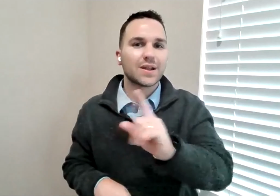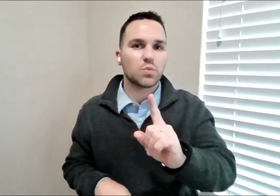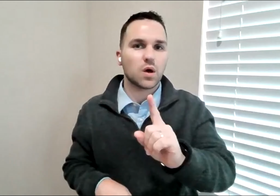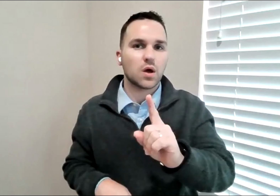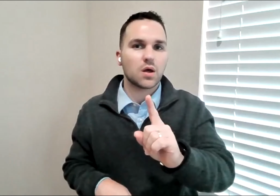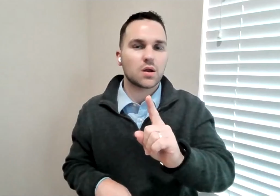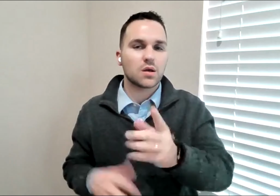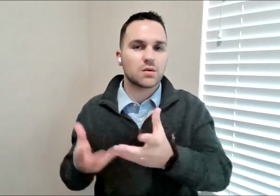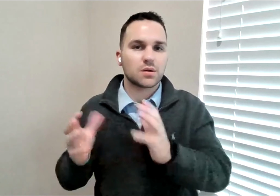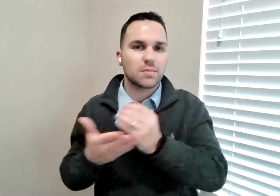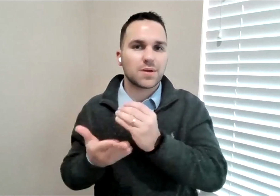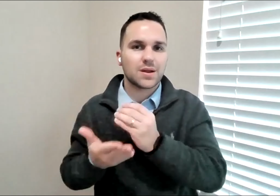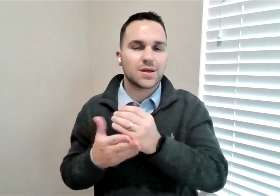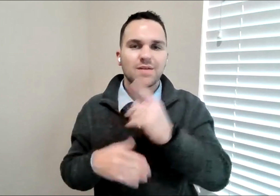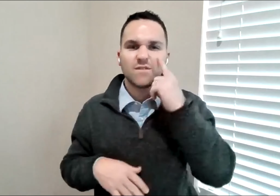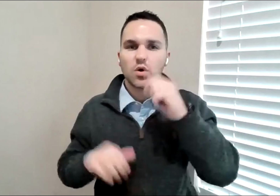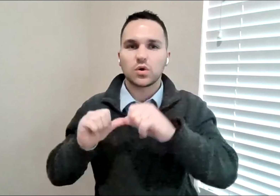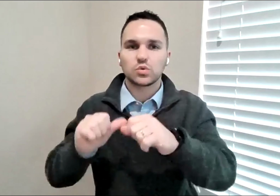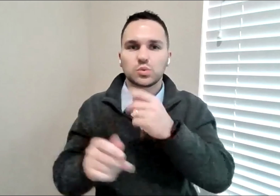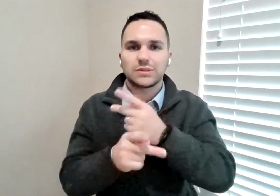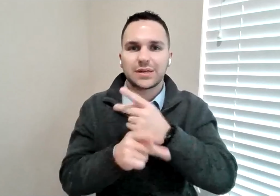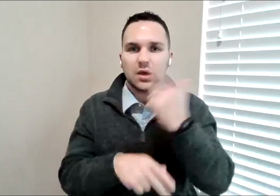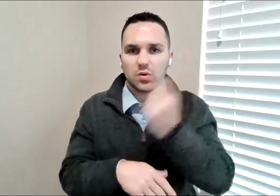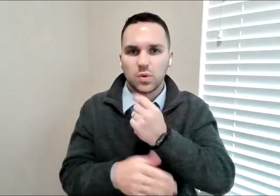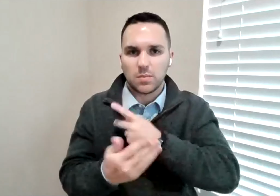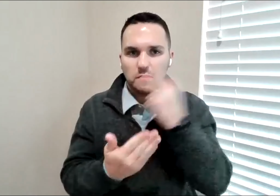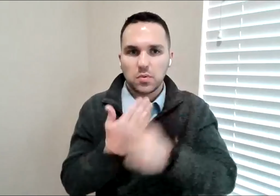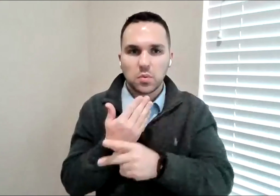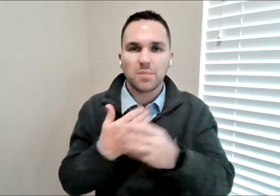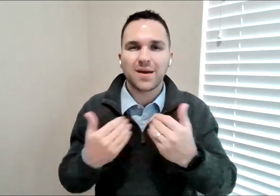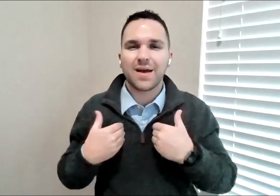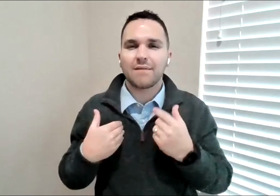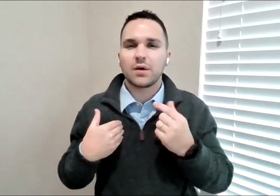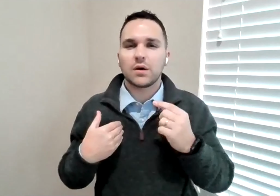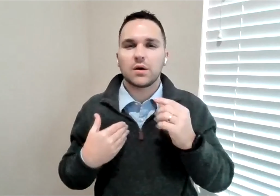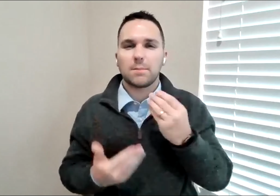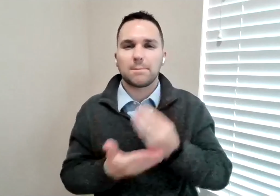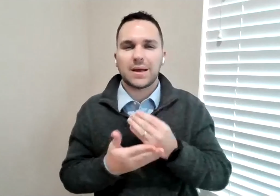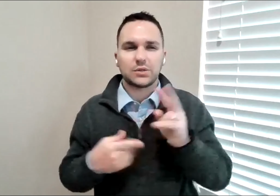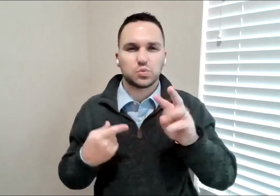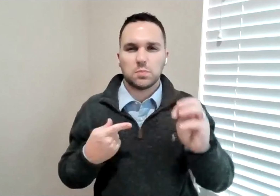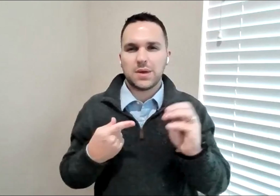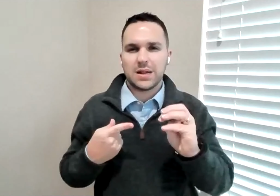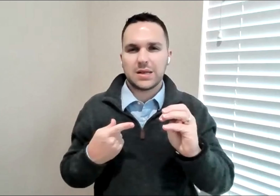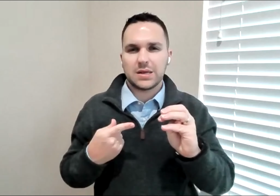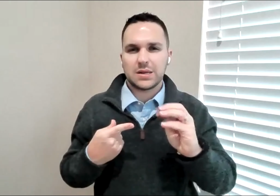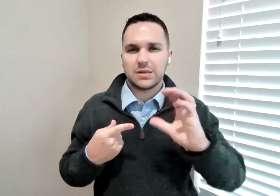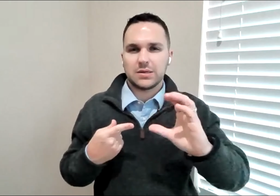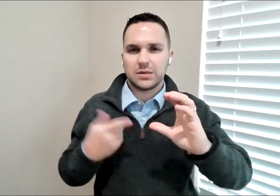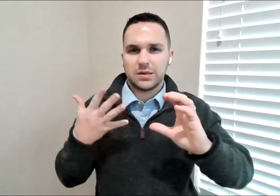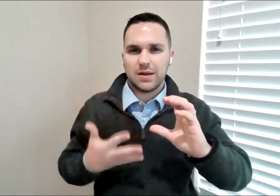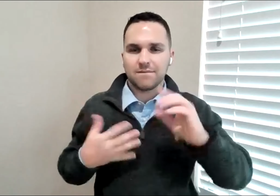Care grant program. We still have a small bit of money, I believe $2 million left for children, youth, and families,